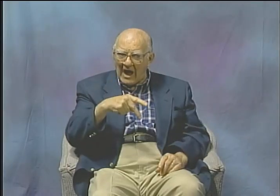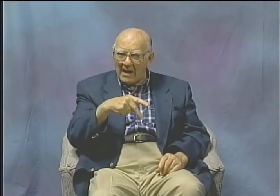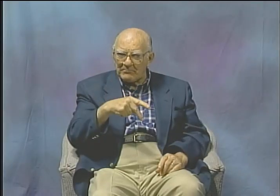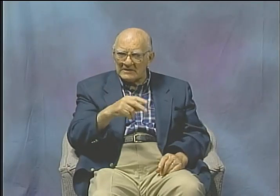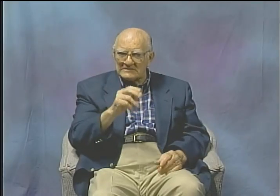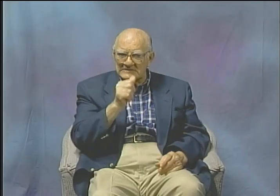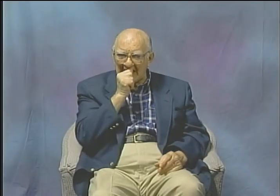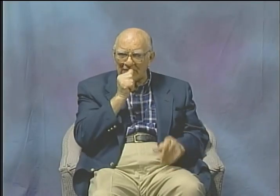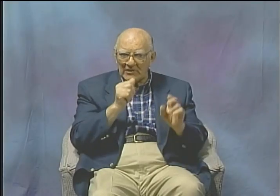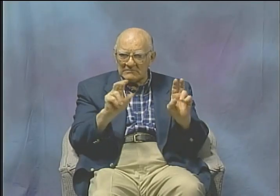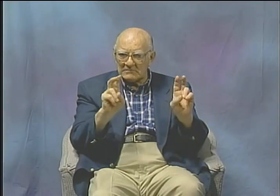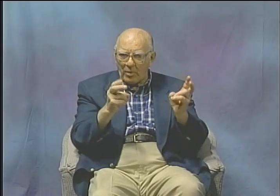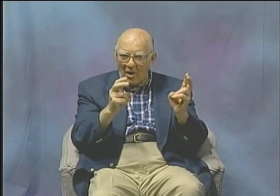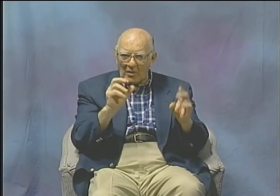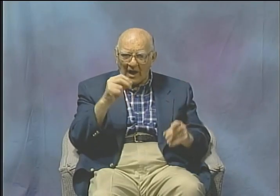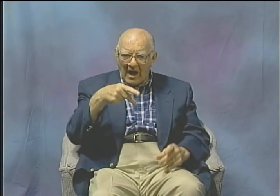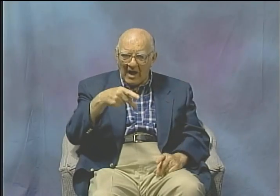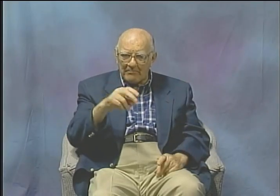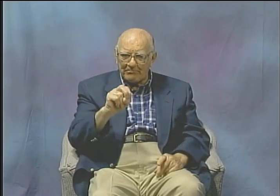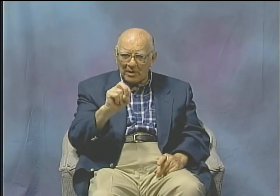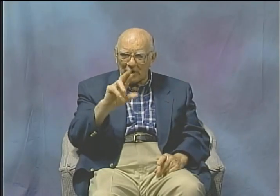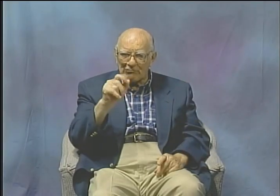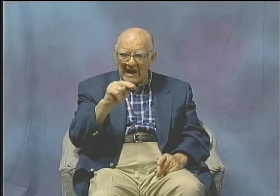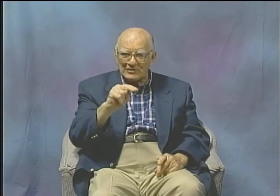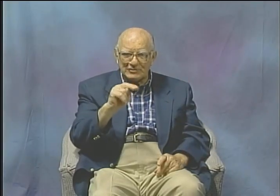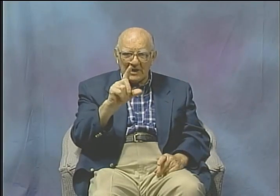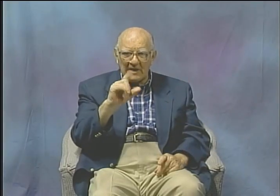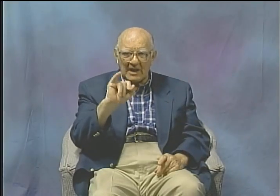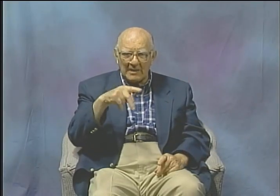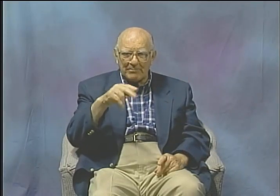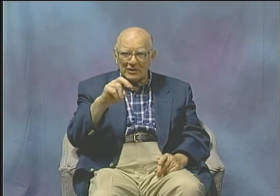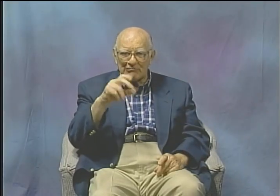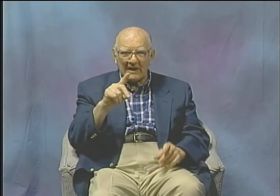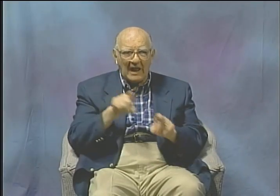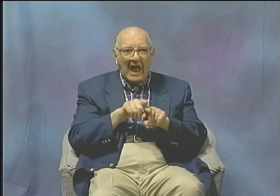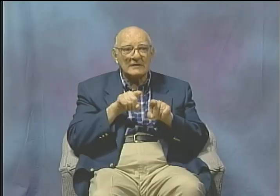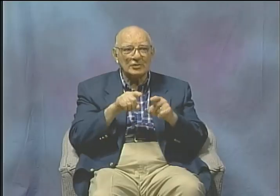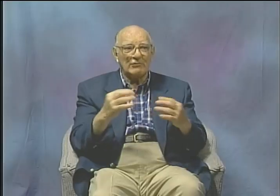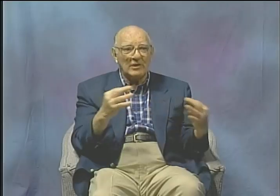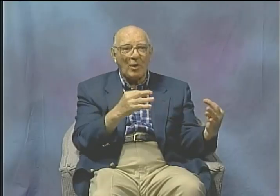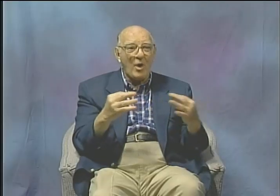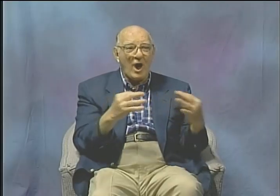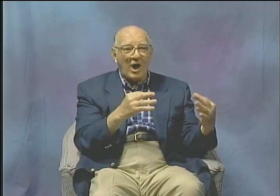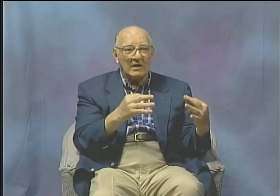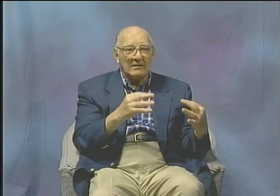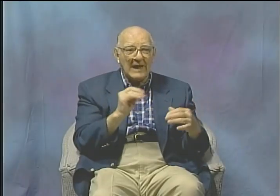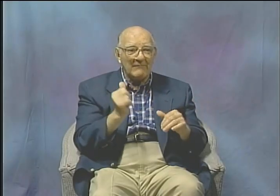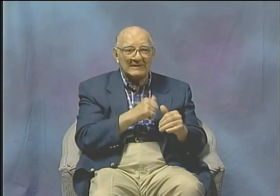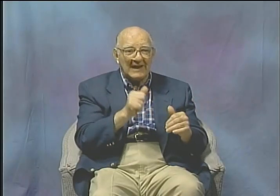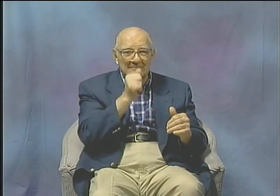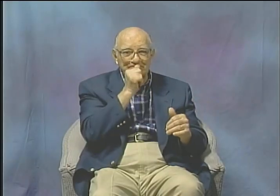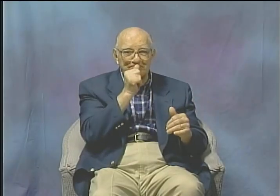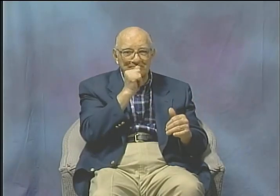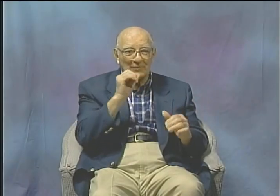Top secret, quote, operation lip read, like during the war. Everything